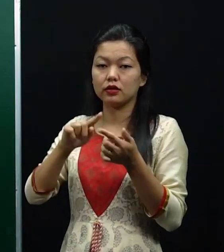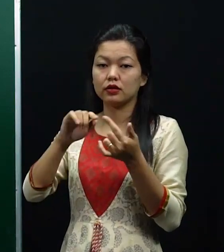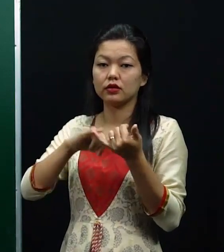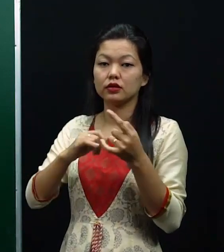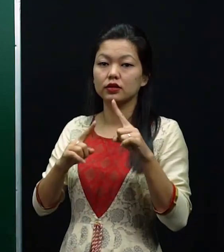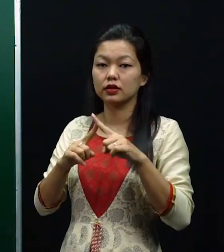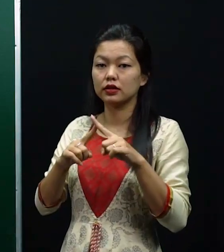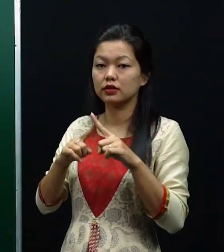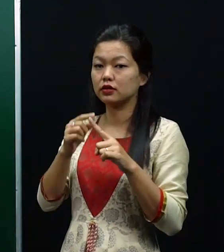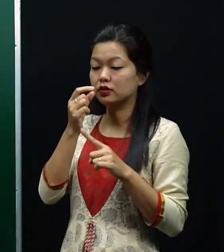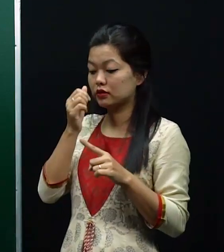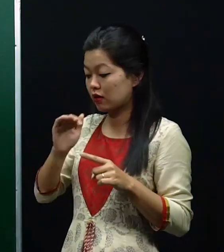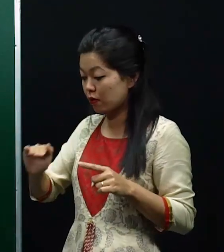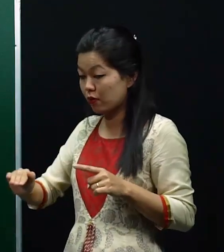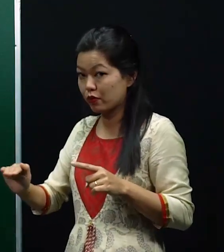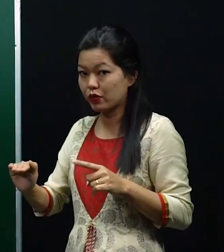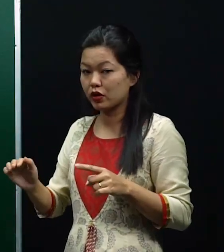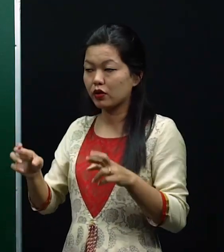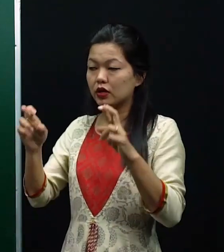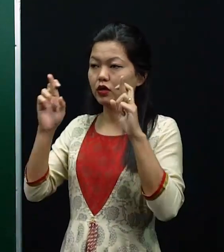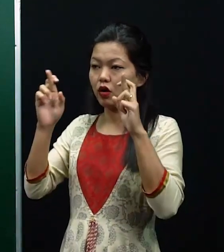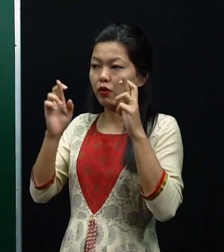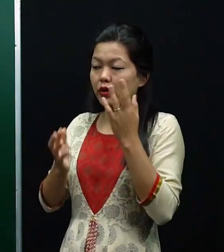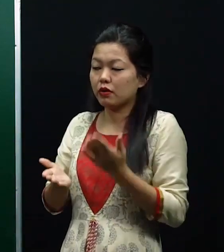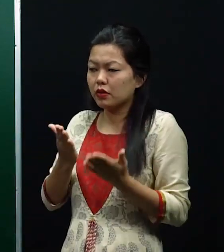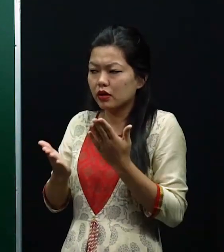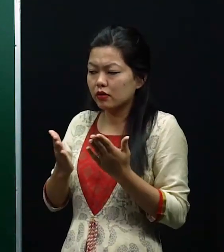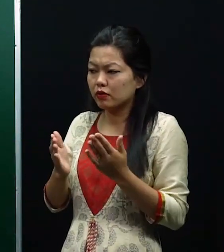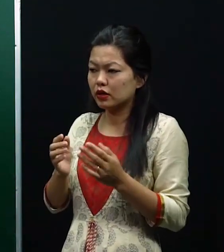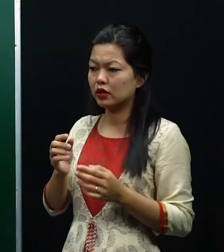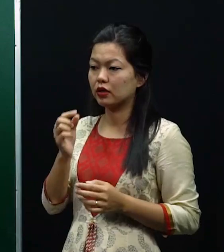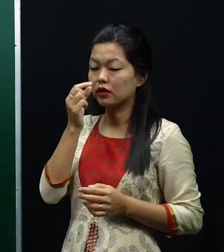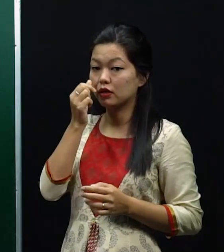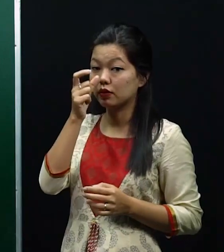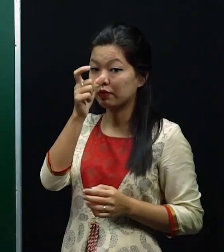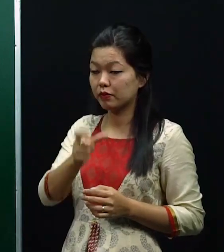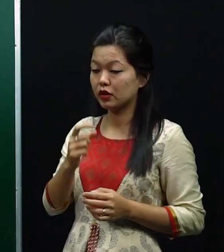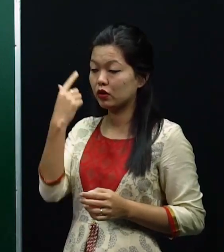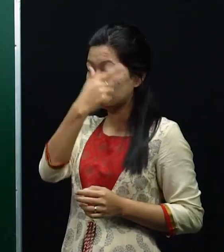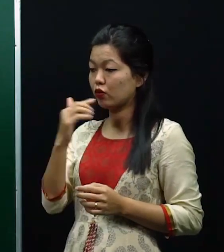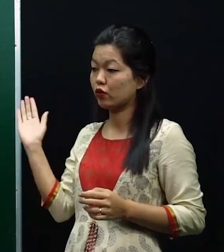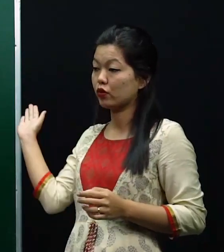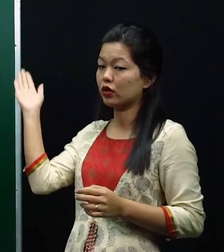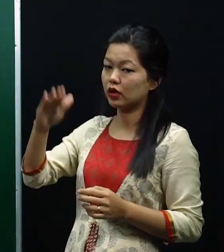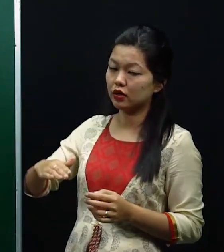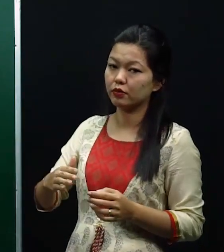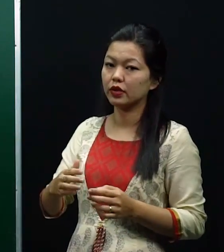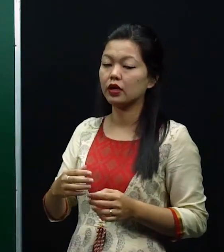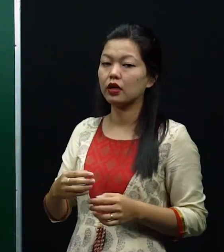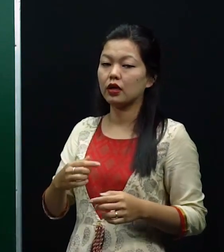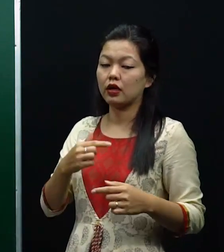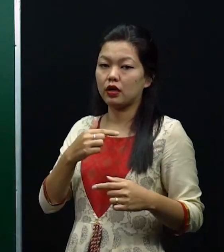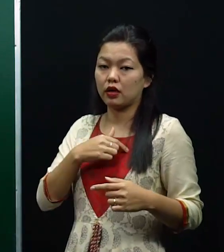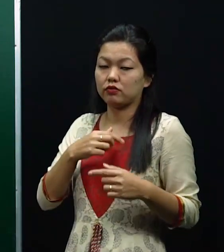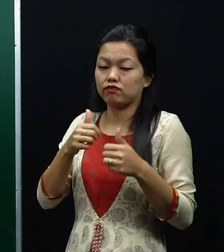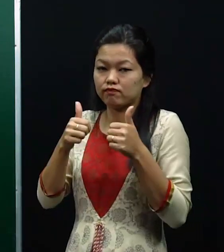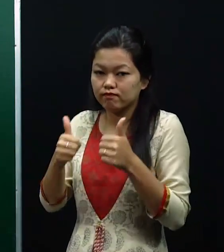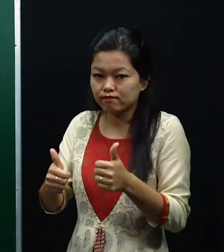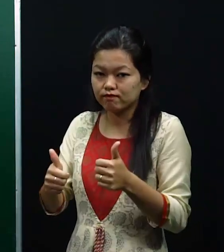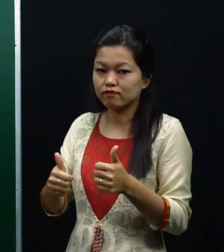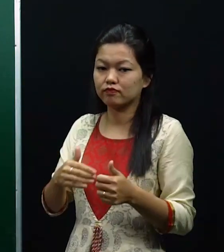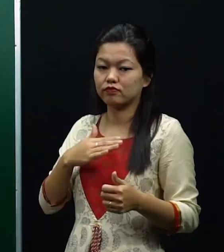to disappoint him, but in reality, he was expecting that he is going to see the face of this man whom he had always